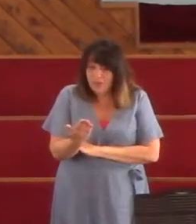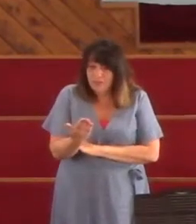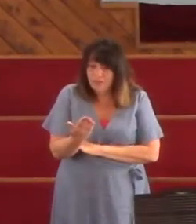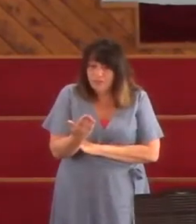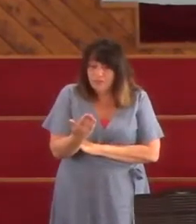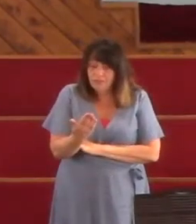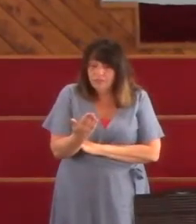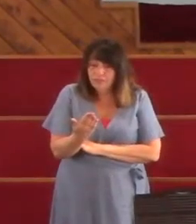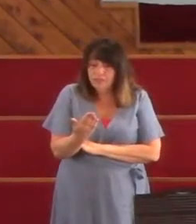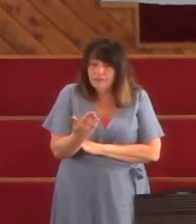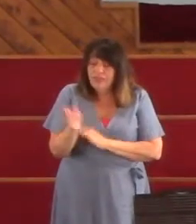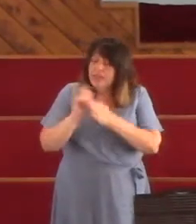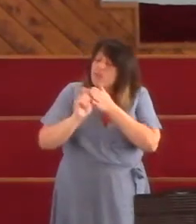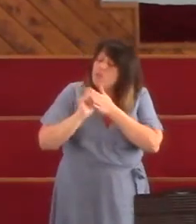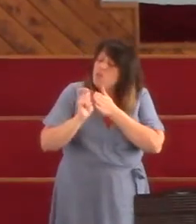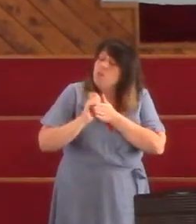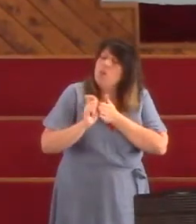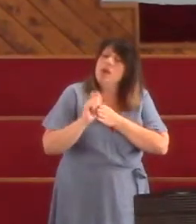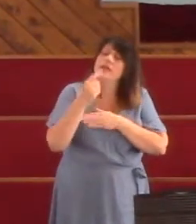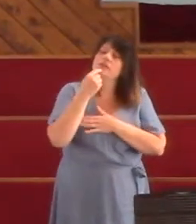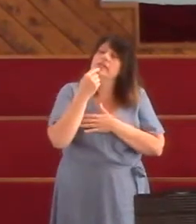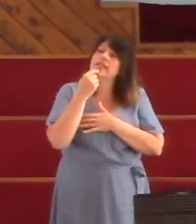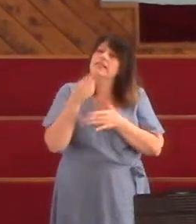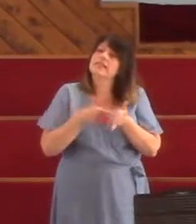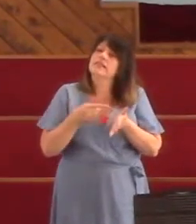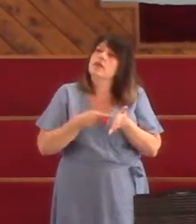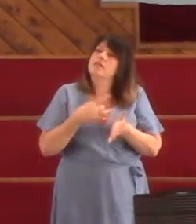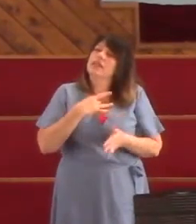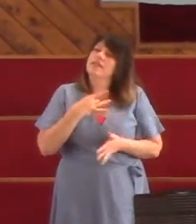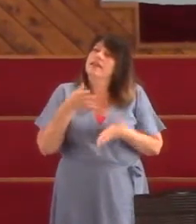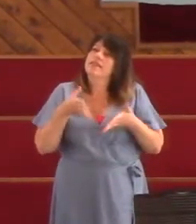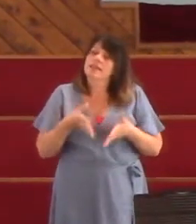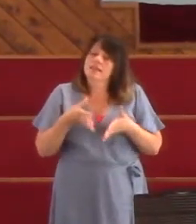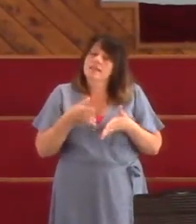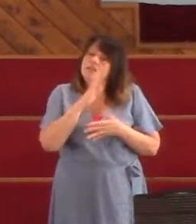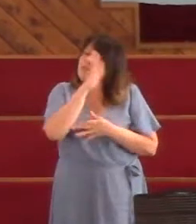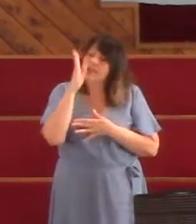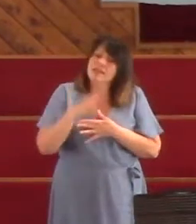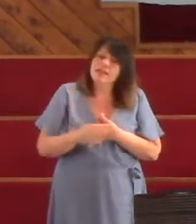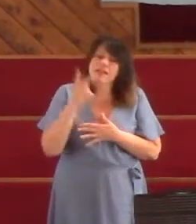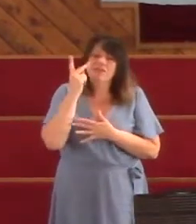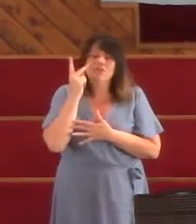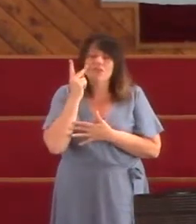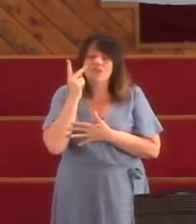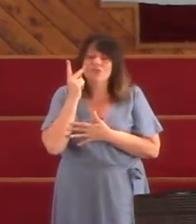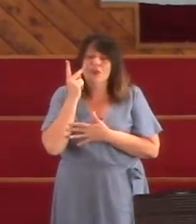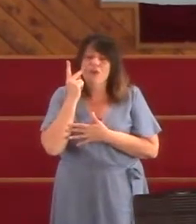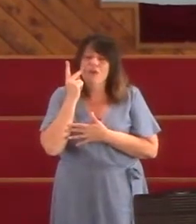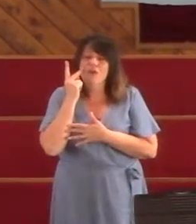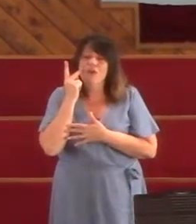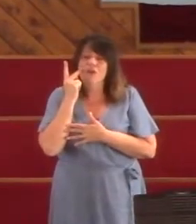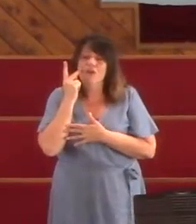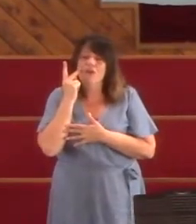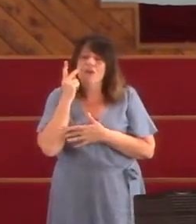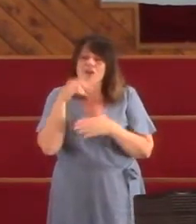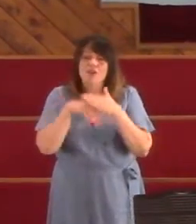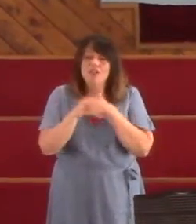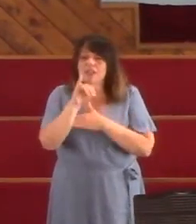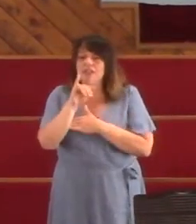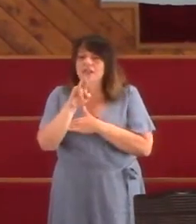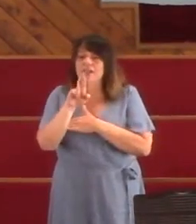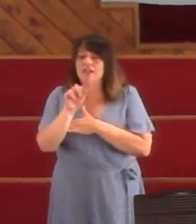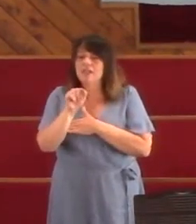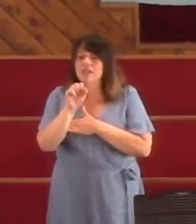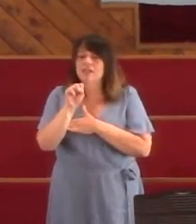the writer said something like this, that they had never seen such things in Israel. Began to think